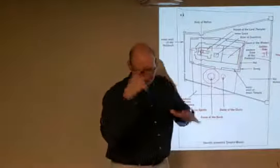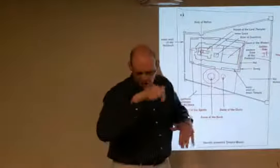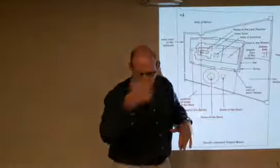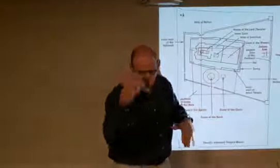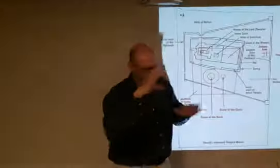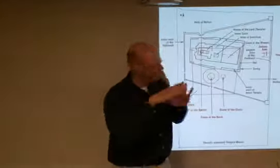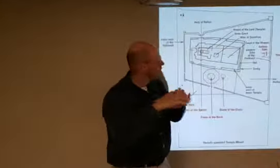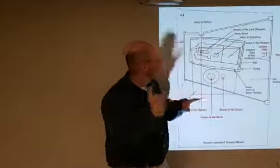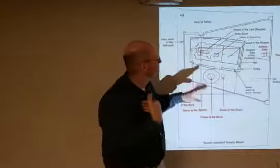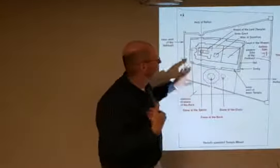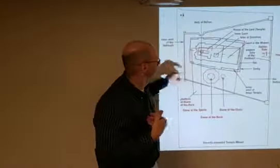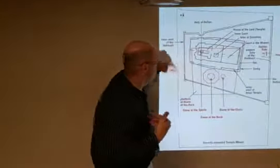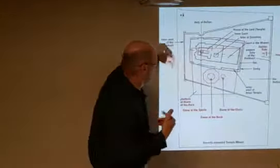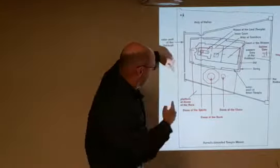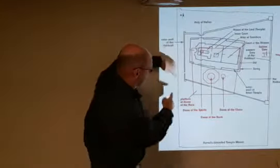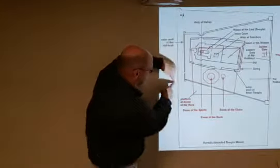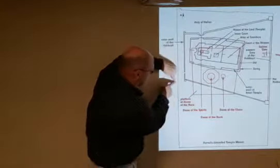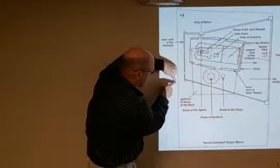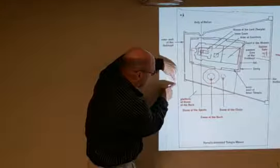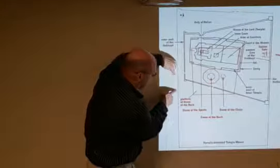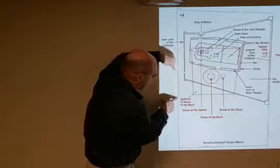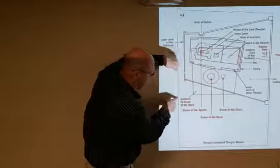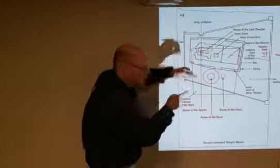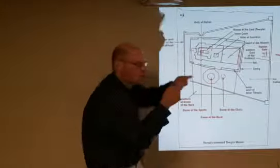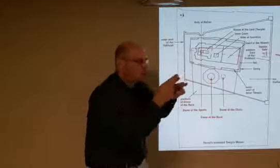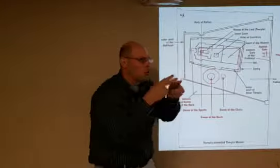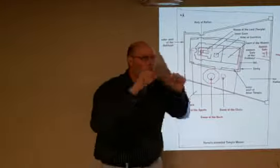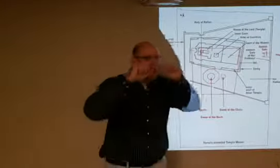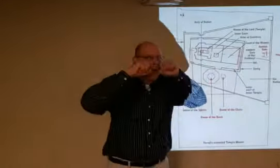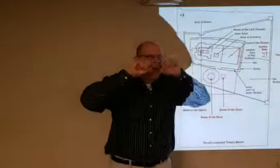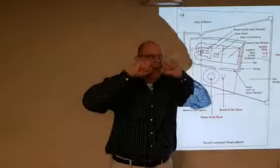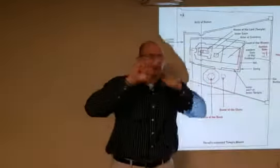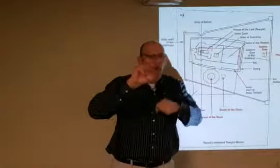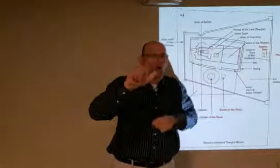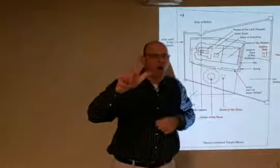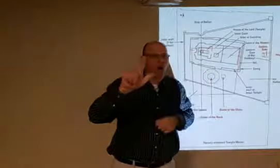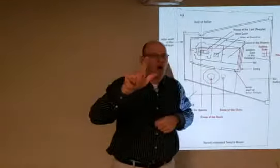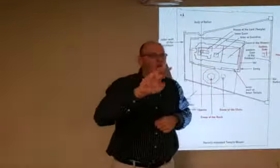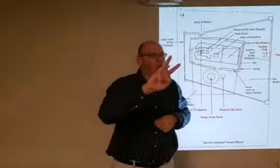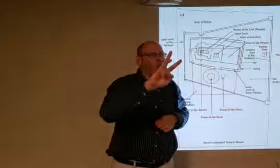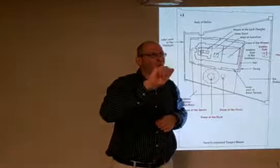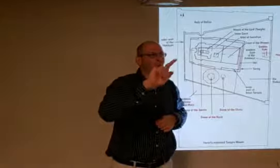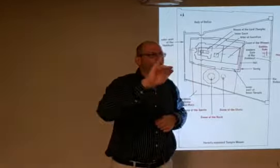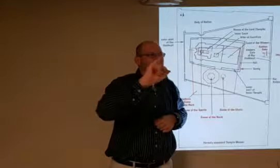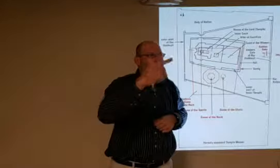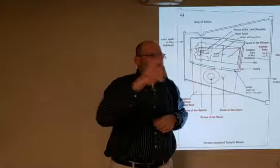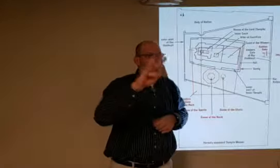and this isn't the right picture I was thinking of. There is one that's called the Wailing